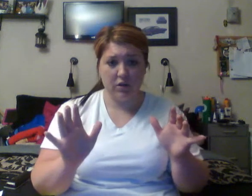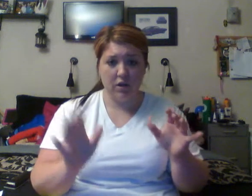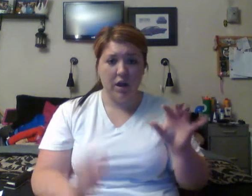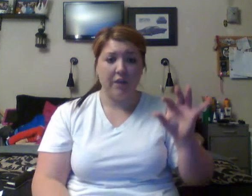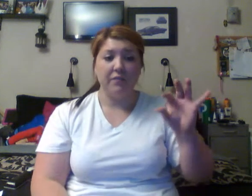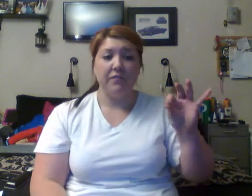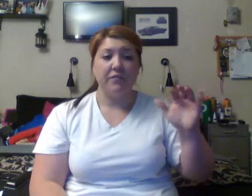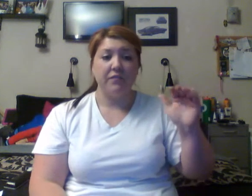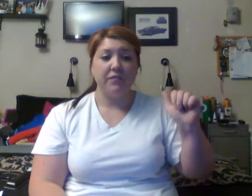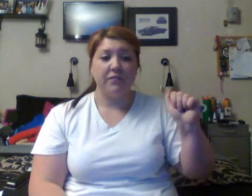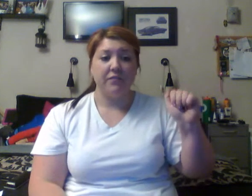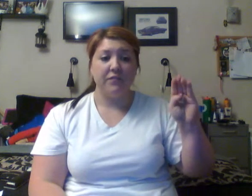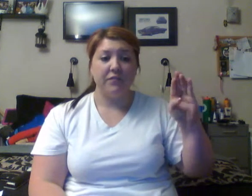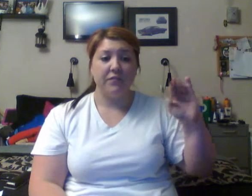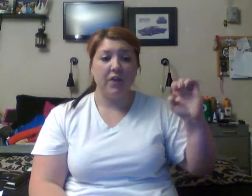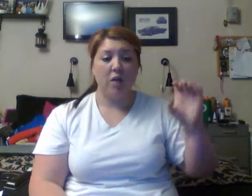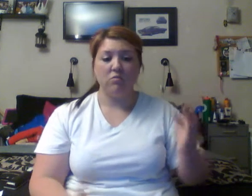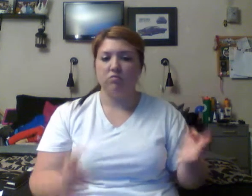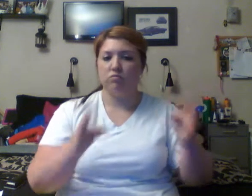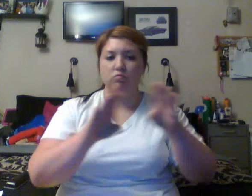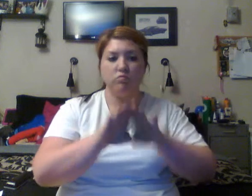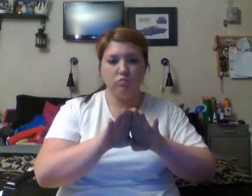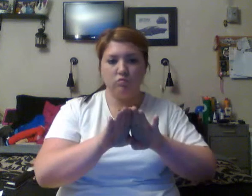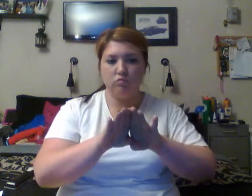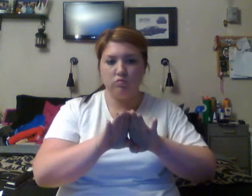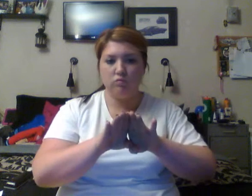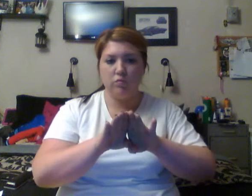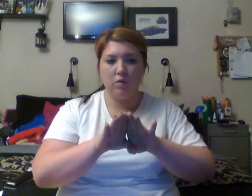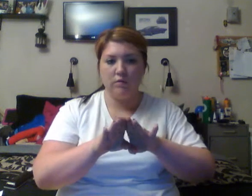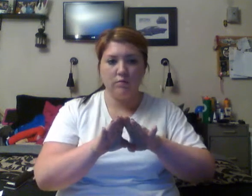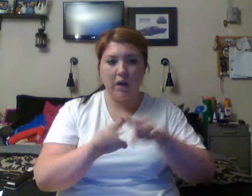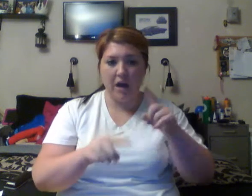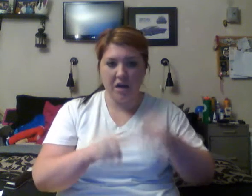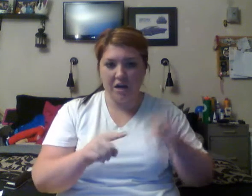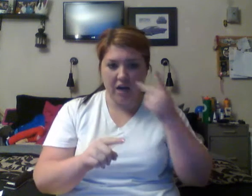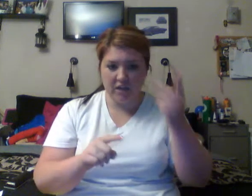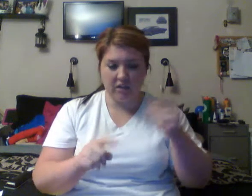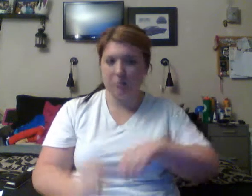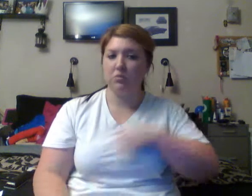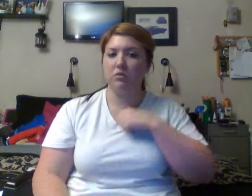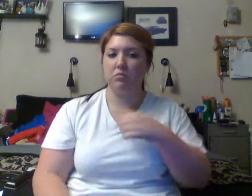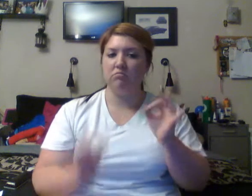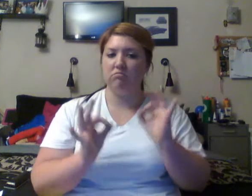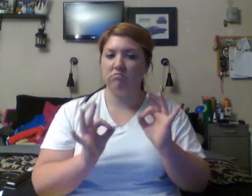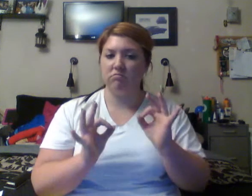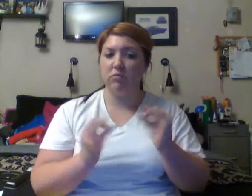totally covering the zipper so that you cannot see your zipper. Now, after you've done that and you've got this one piece